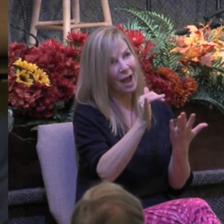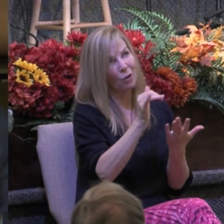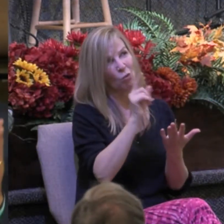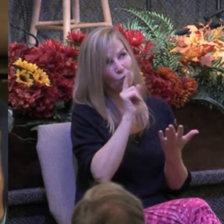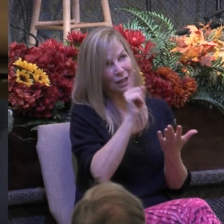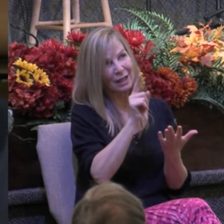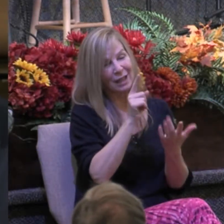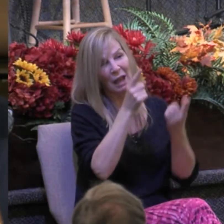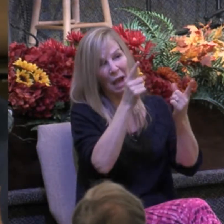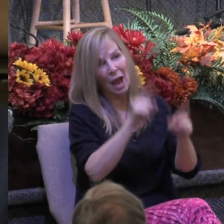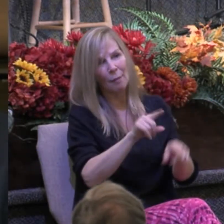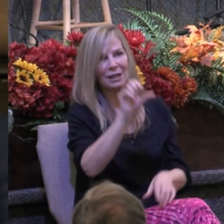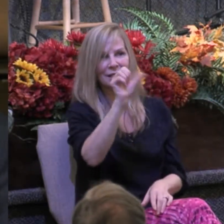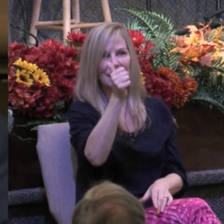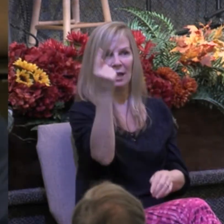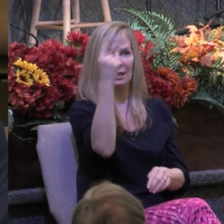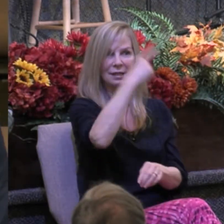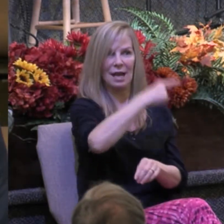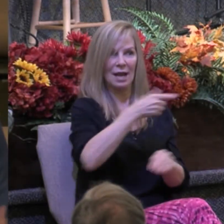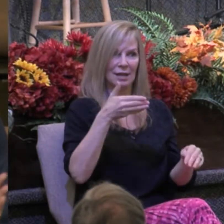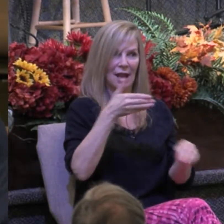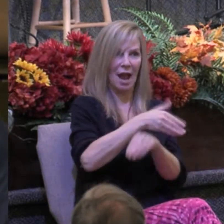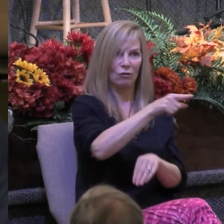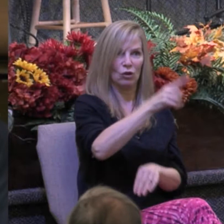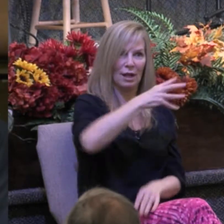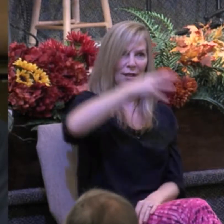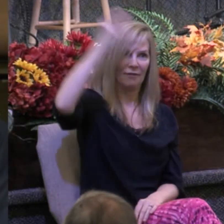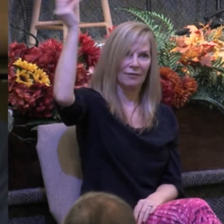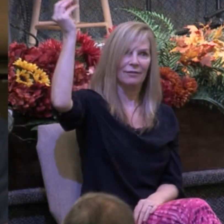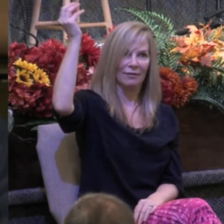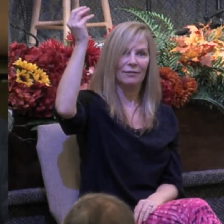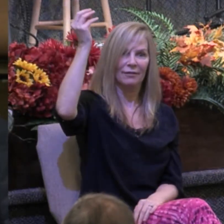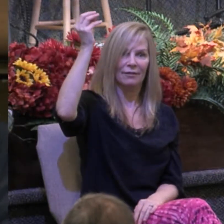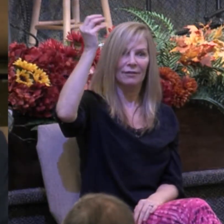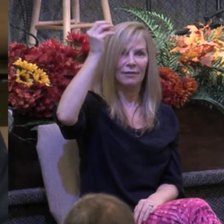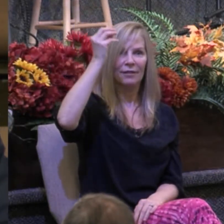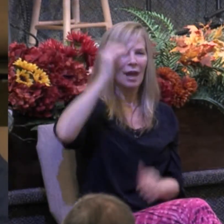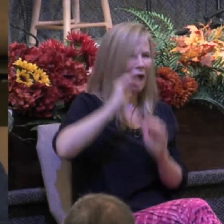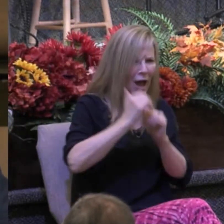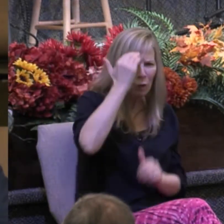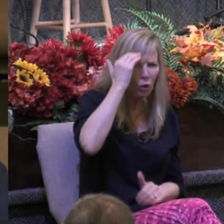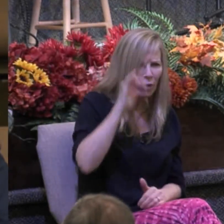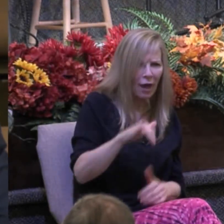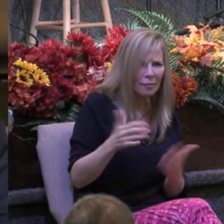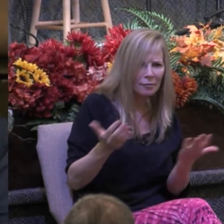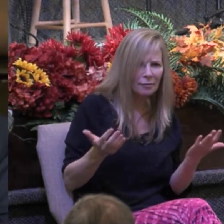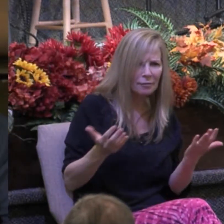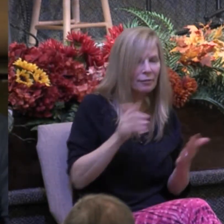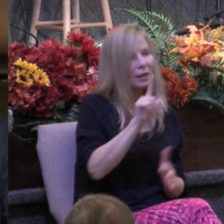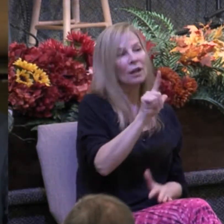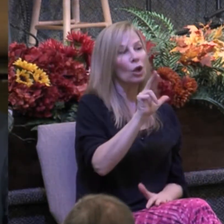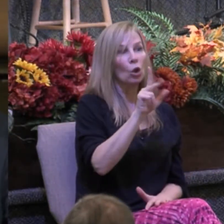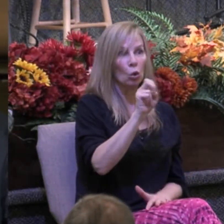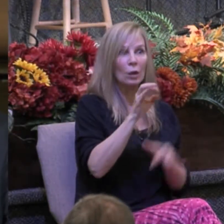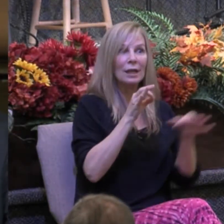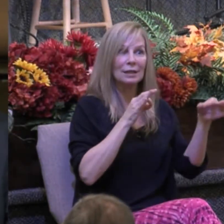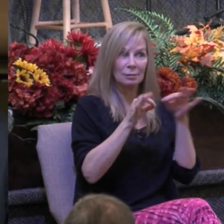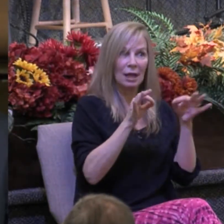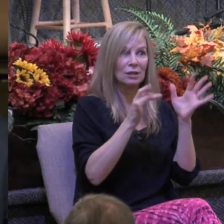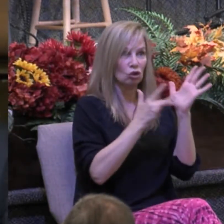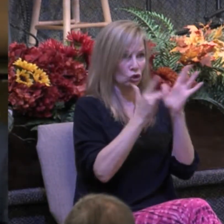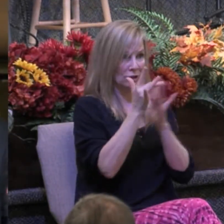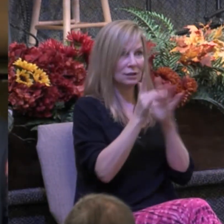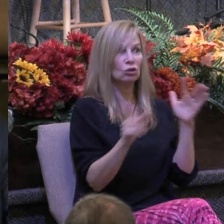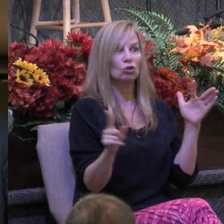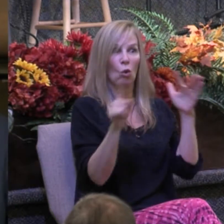10 days after his ascension. And the reason we know this is because Luke tells us that Jesus appeared to